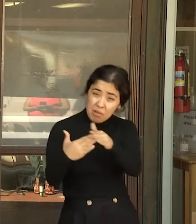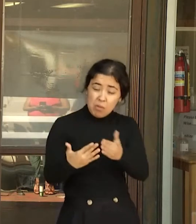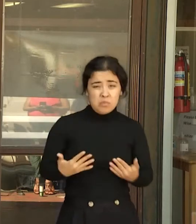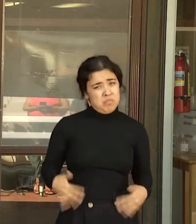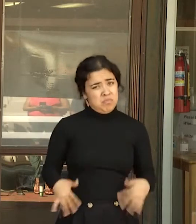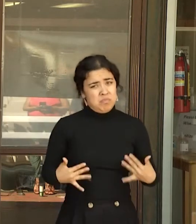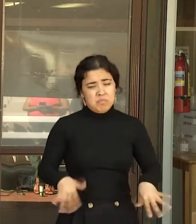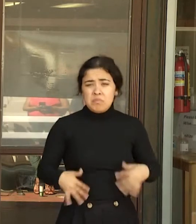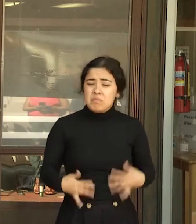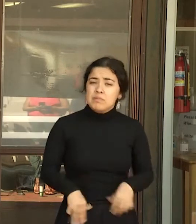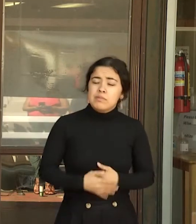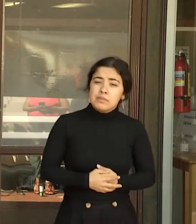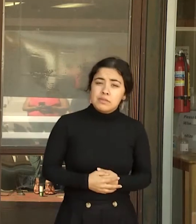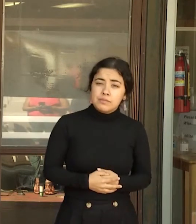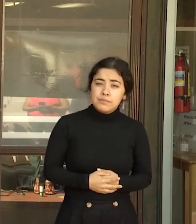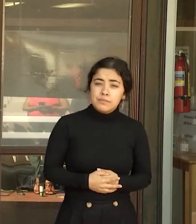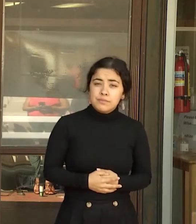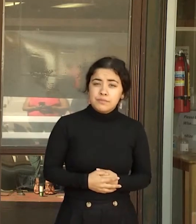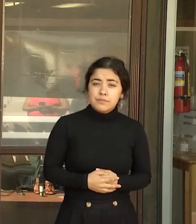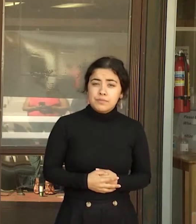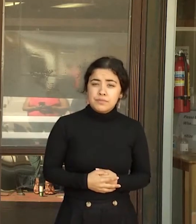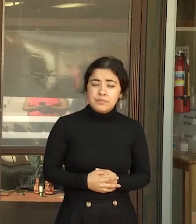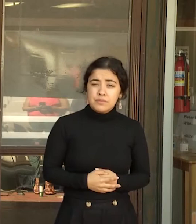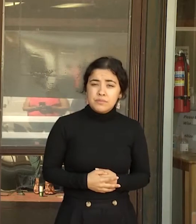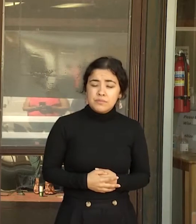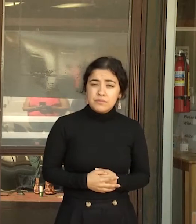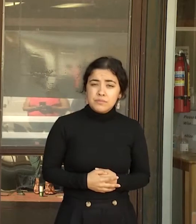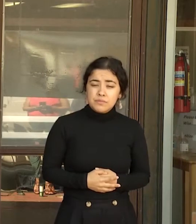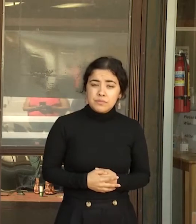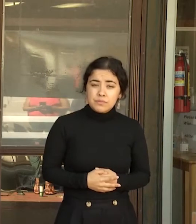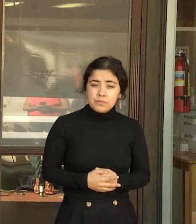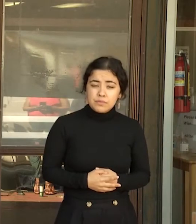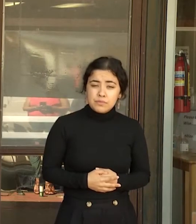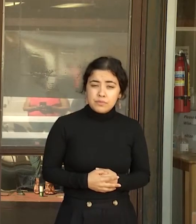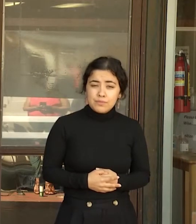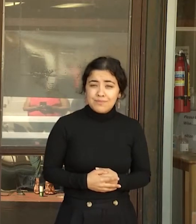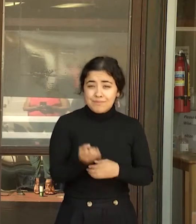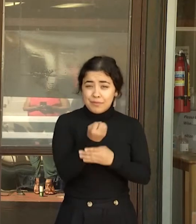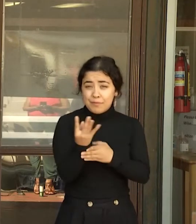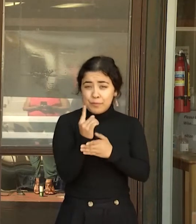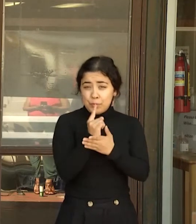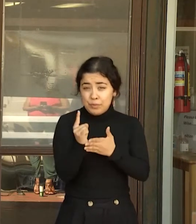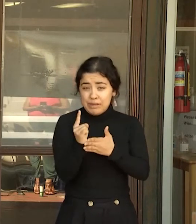And the frightening part is that in a couple of weeks,